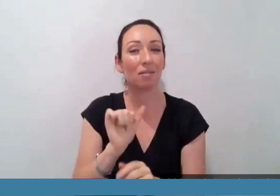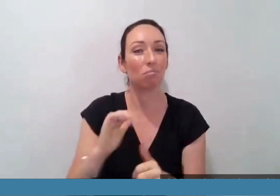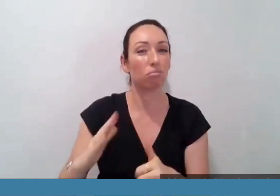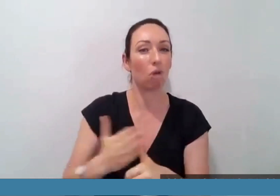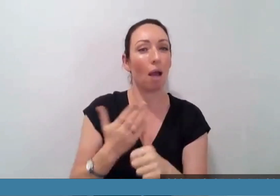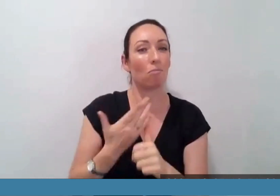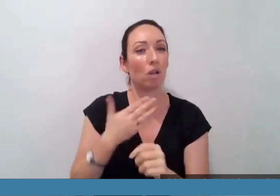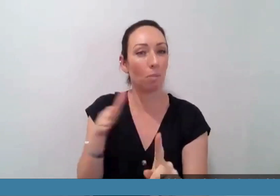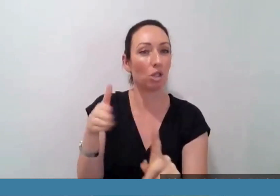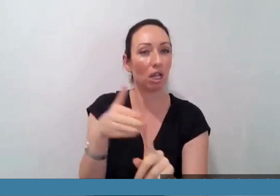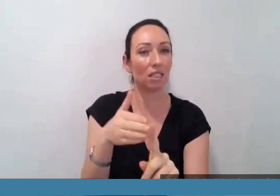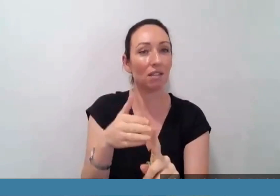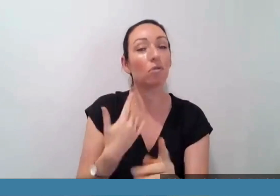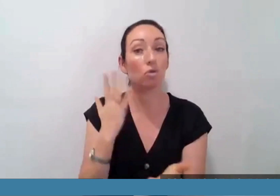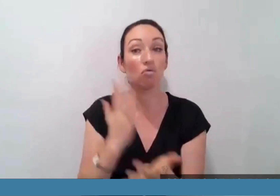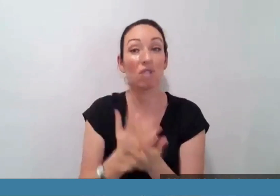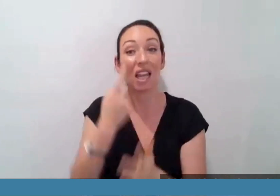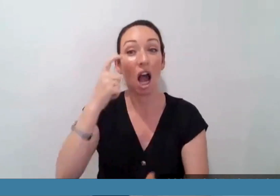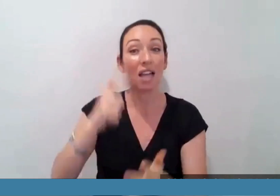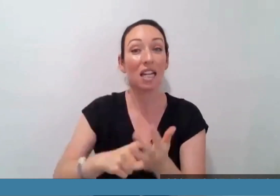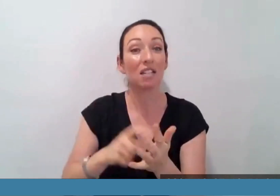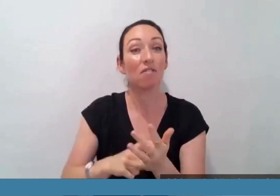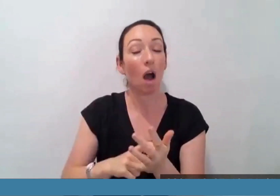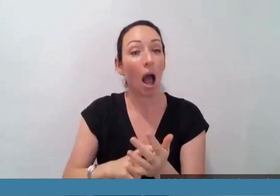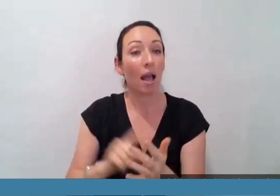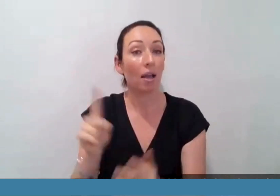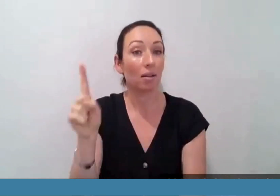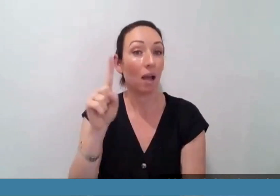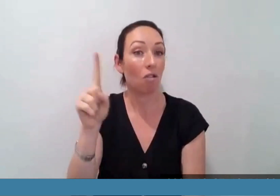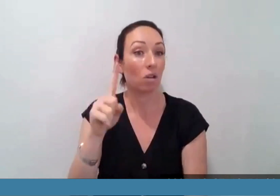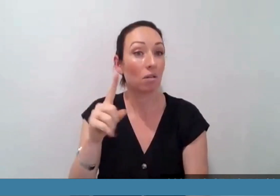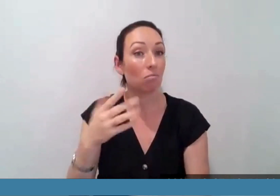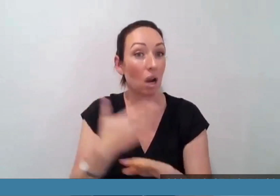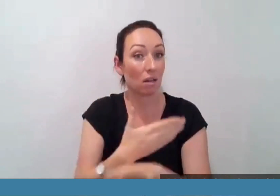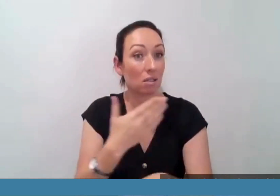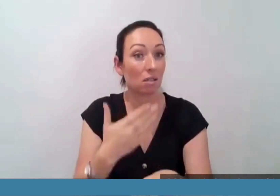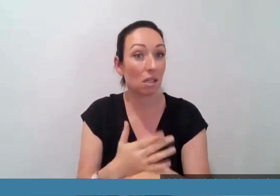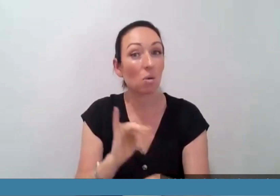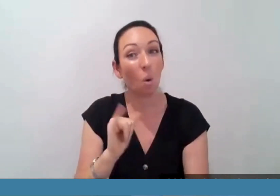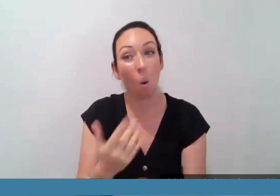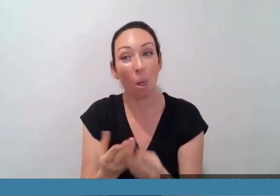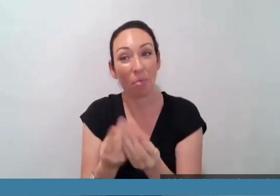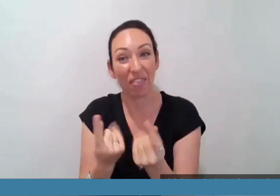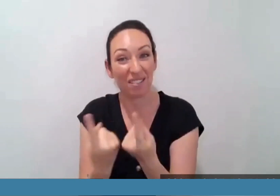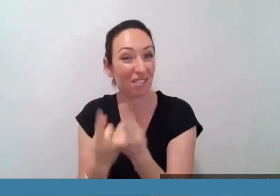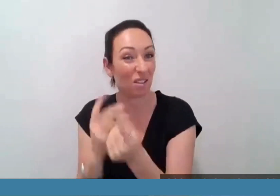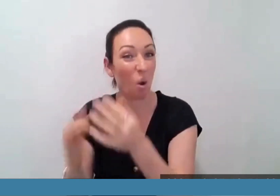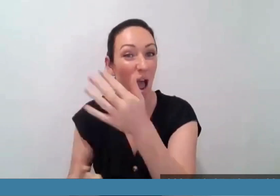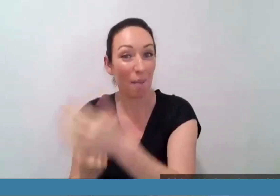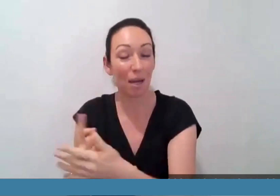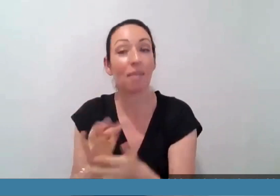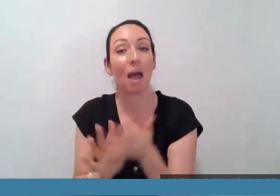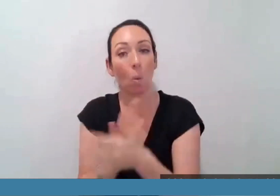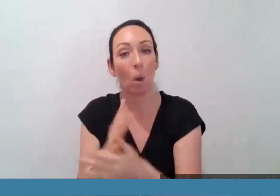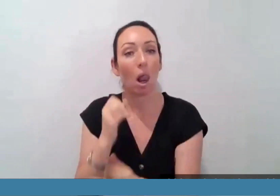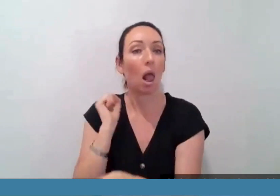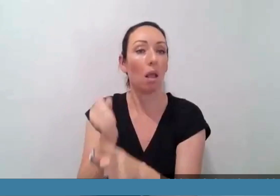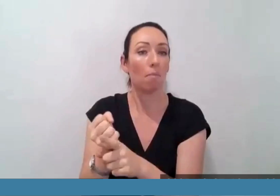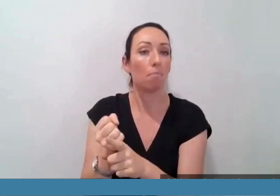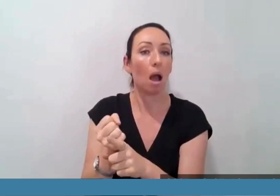current practices or lack thereof in the first instance that inhibit employment opportunities, and then to provide a set